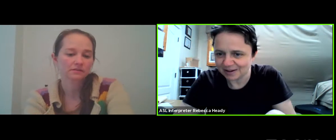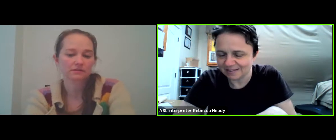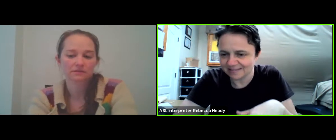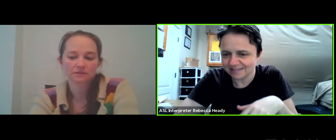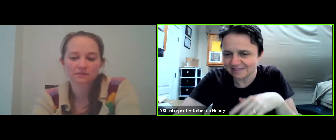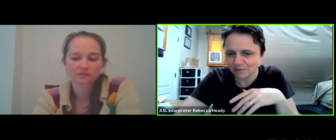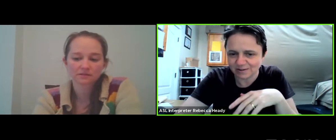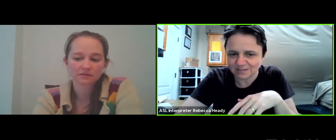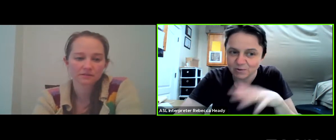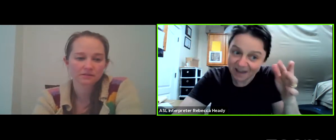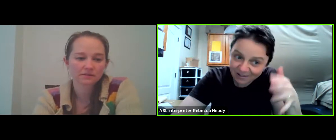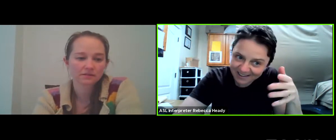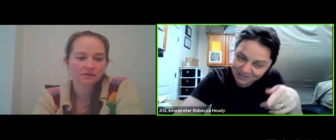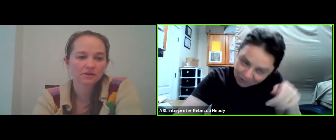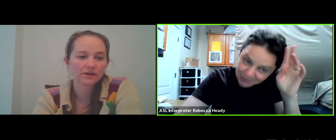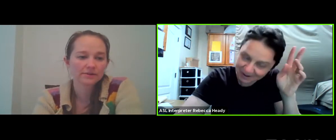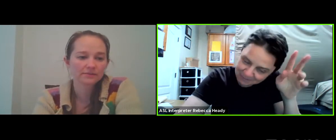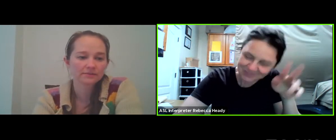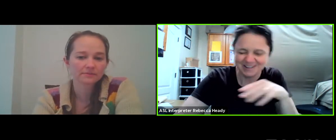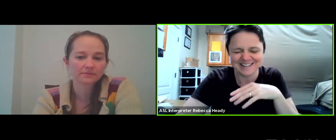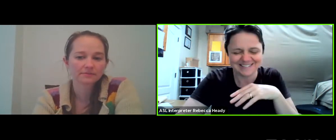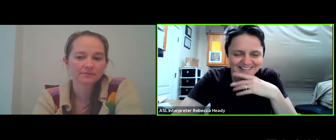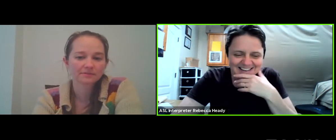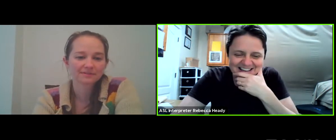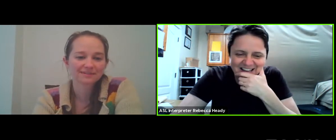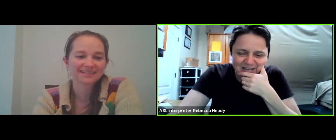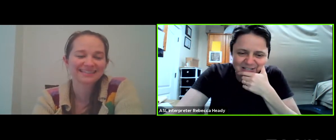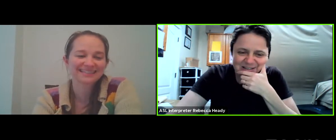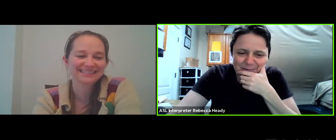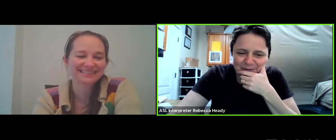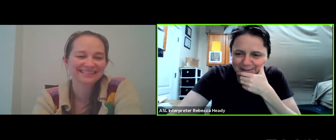you do on the quiz without like scrolling back up and looking.